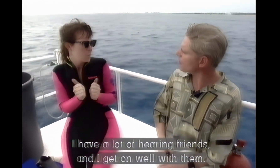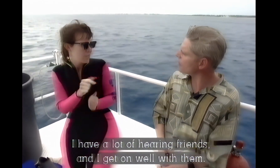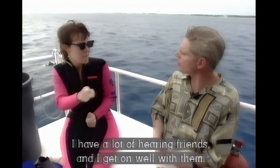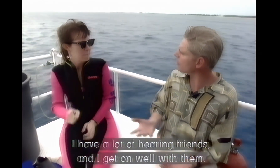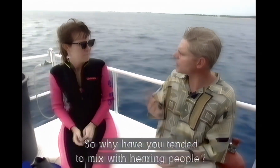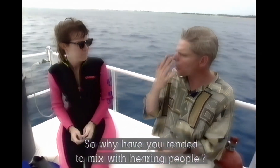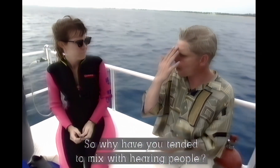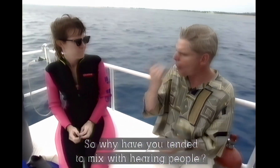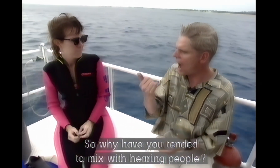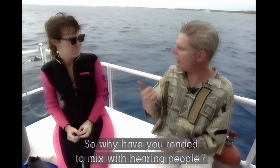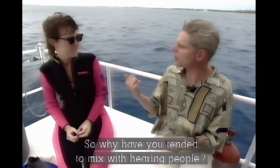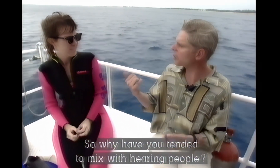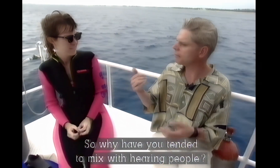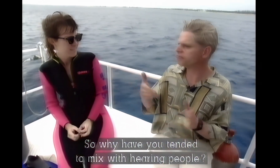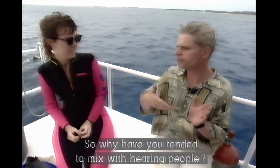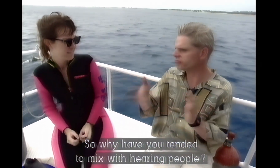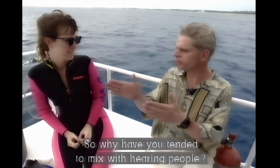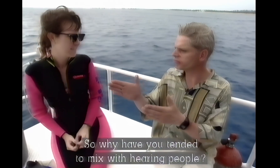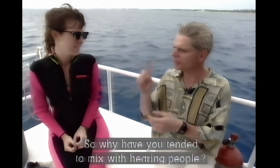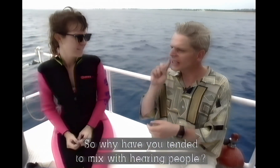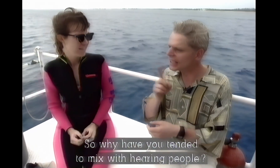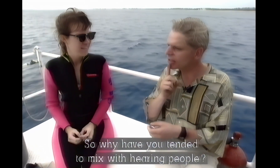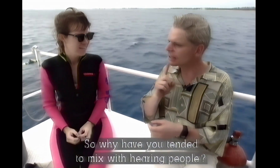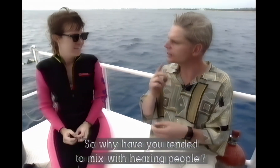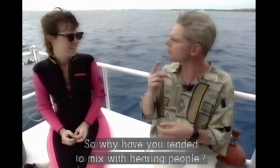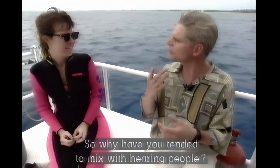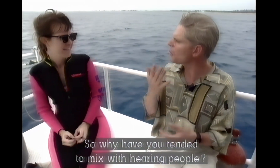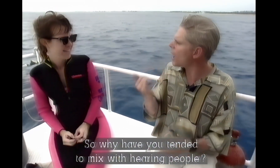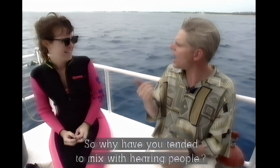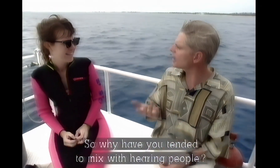them. So why have you tended to mix with hearing people, do you think?